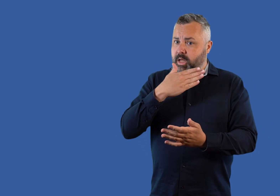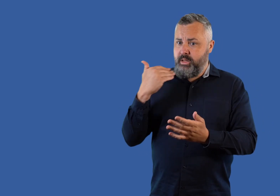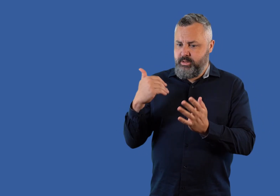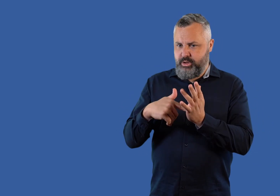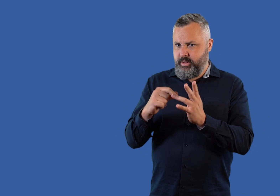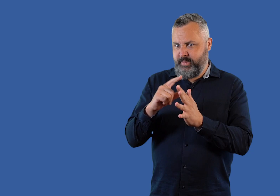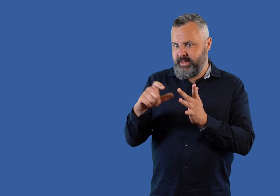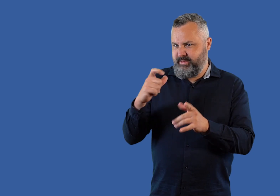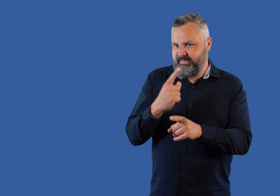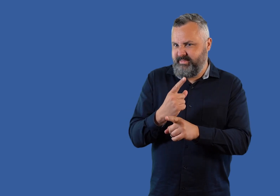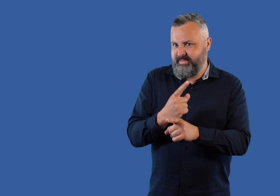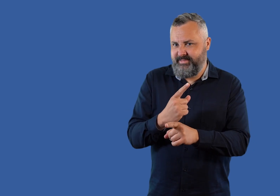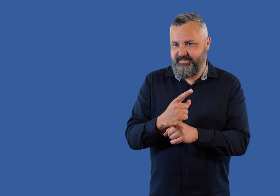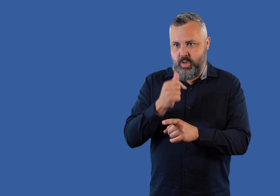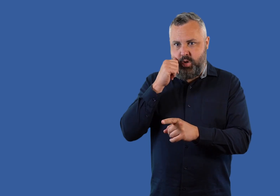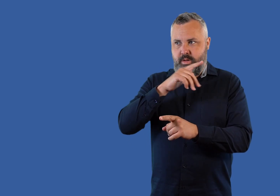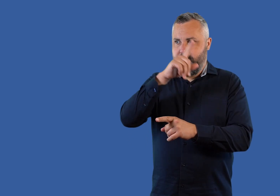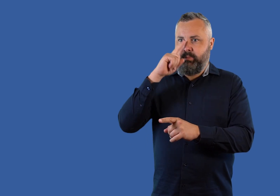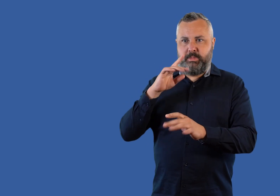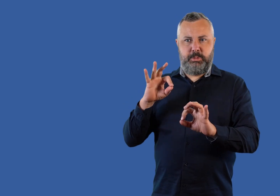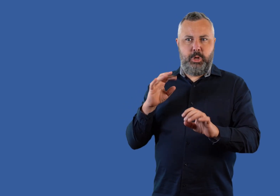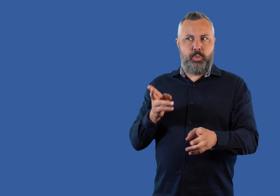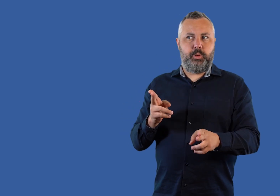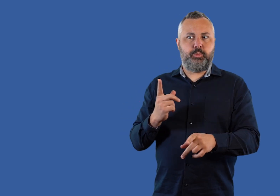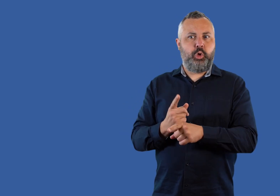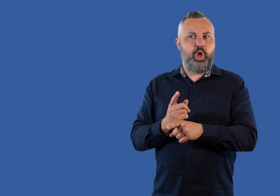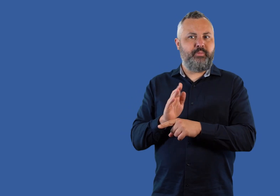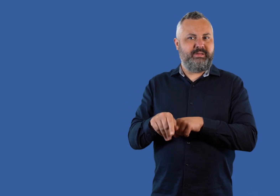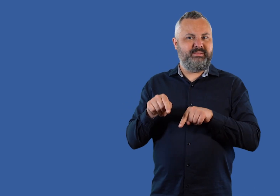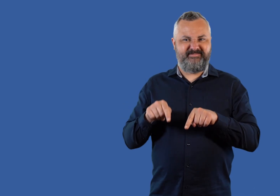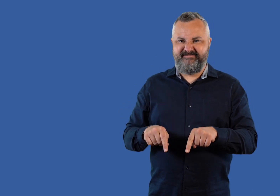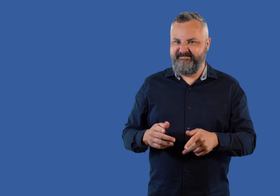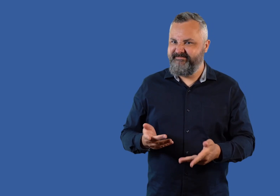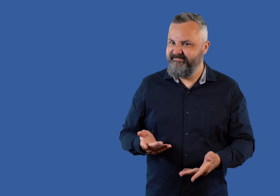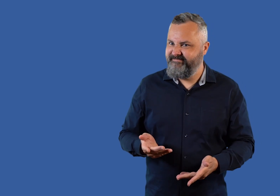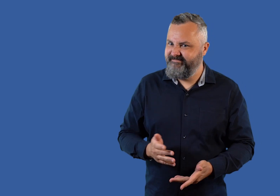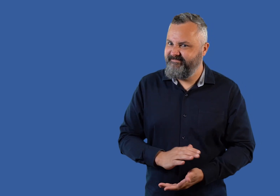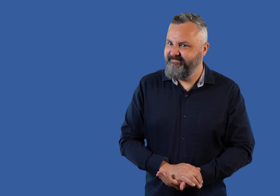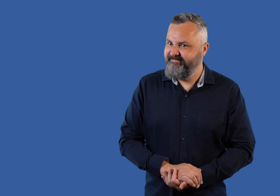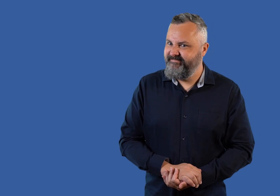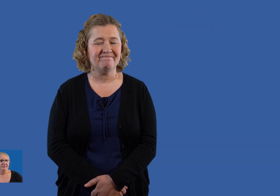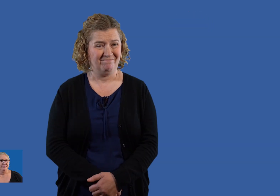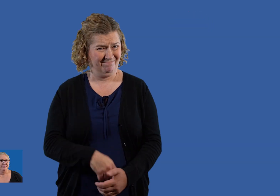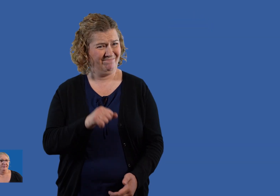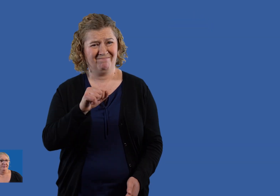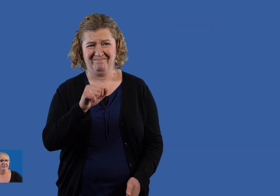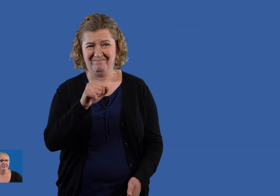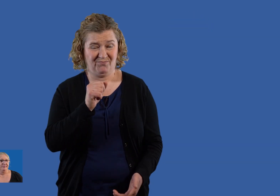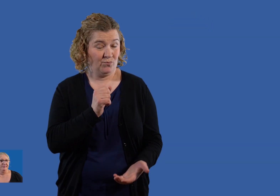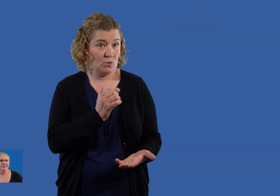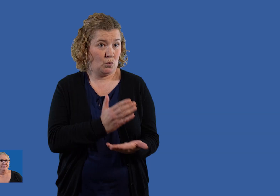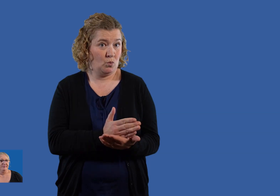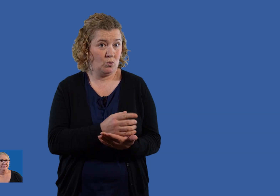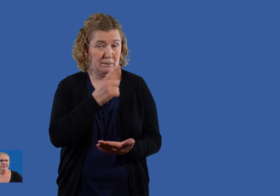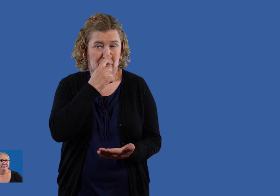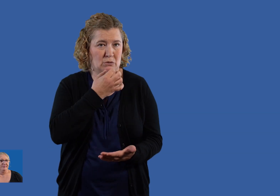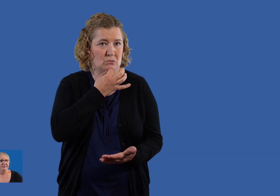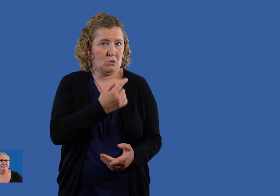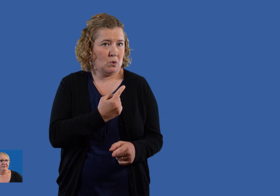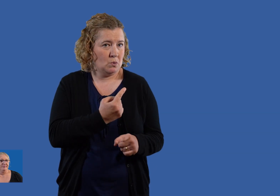Suicide. It's not a very nice topic to discuss. People normally don't talk about this. Yeah, right. The topic of suicide is